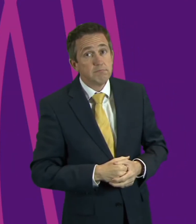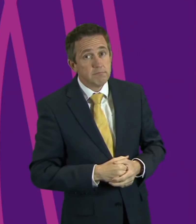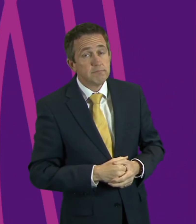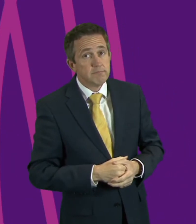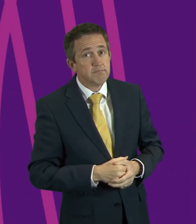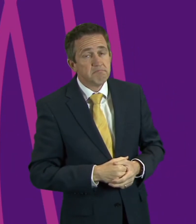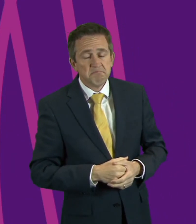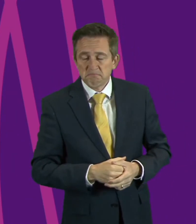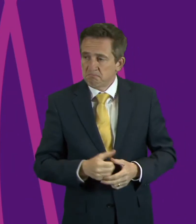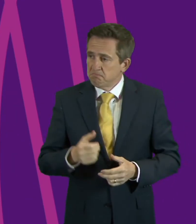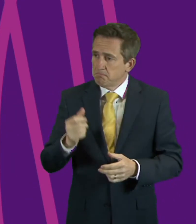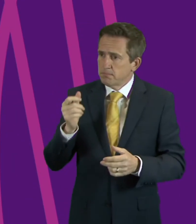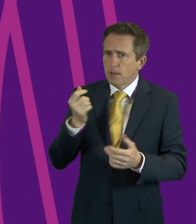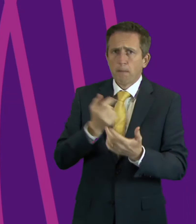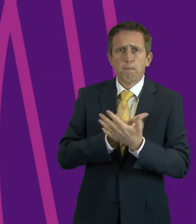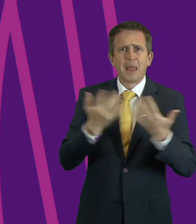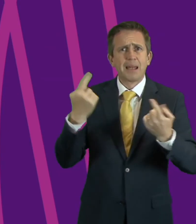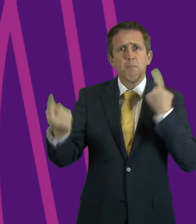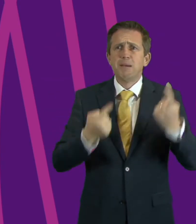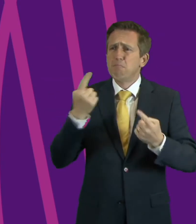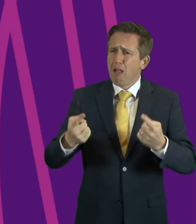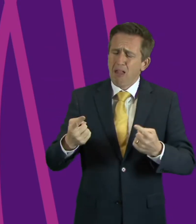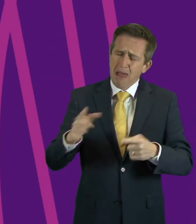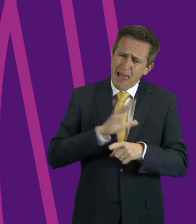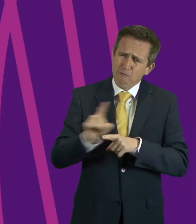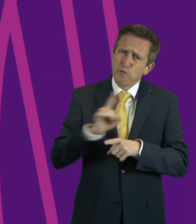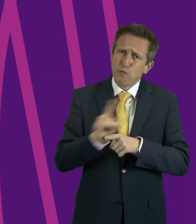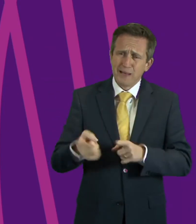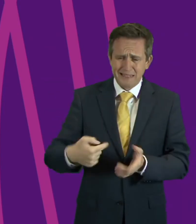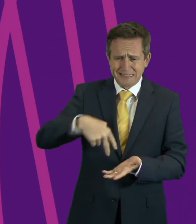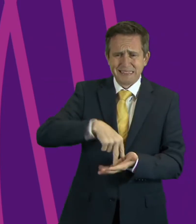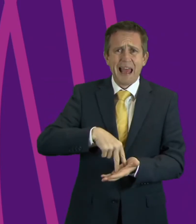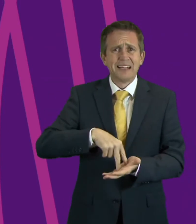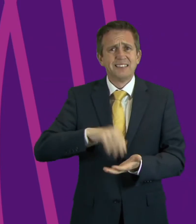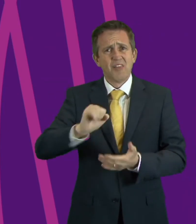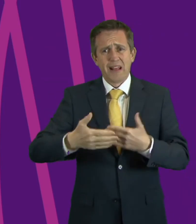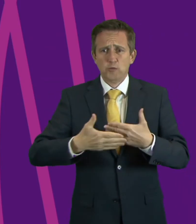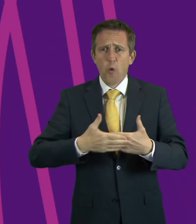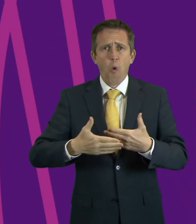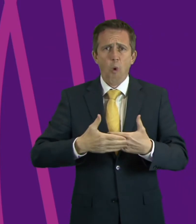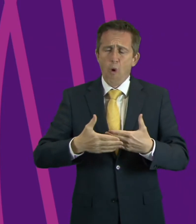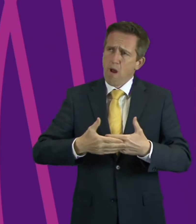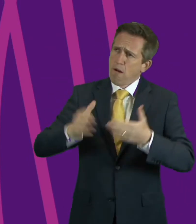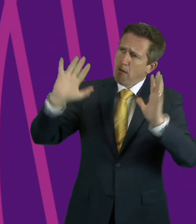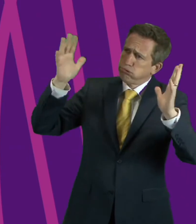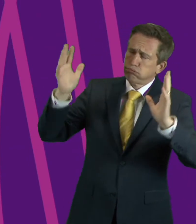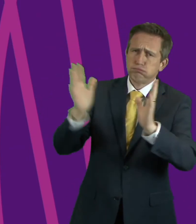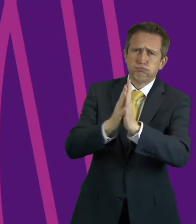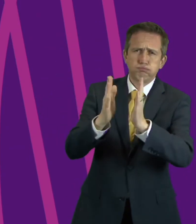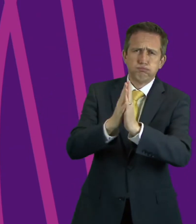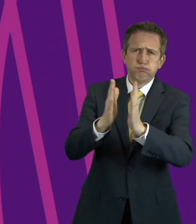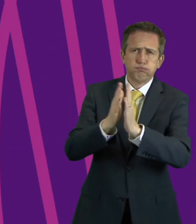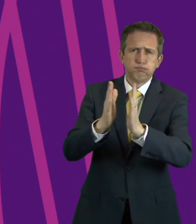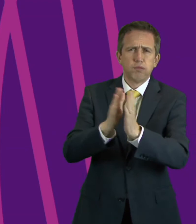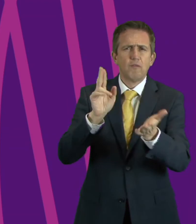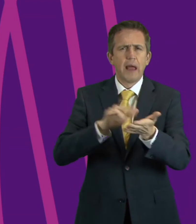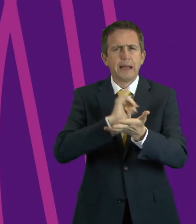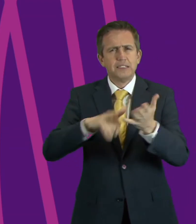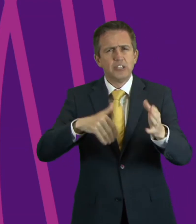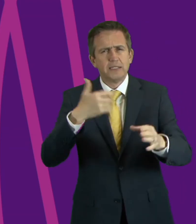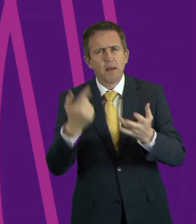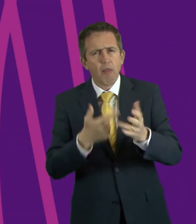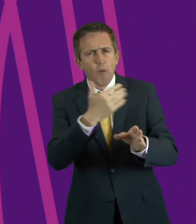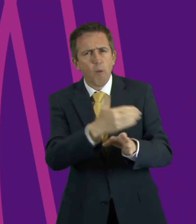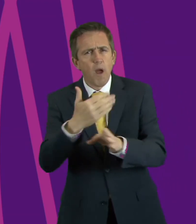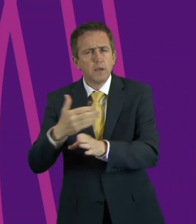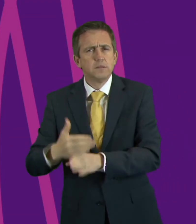People are standing on their doorsteps weekly to either clap their hands in gratitude for our frontline workers, or to stand in